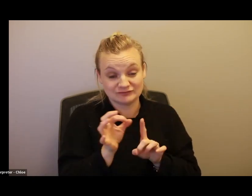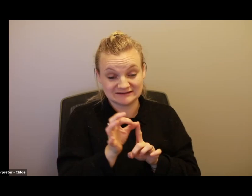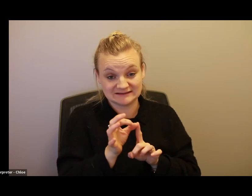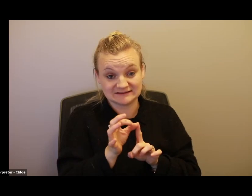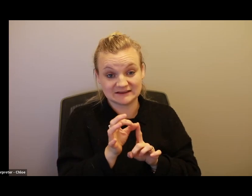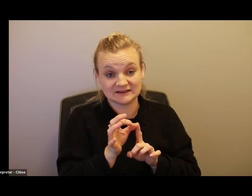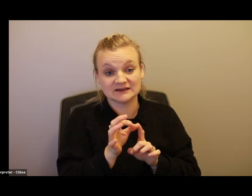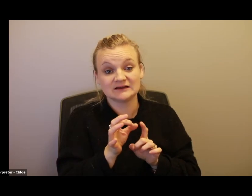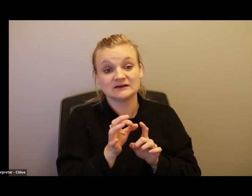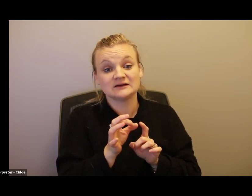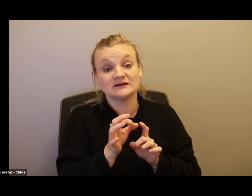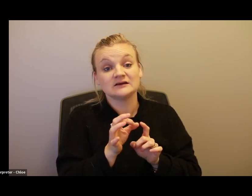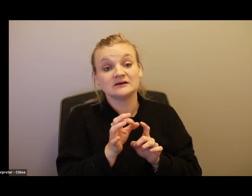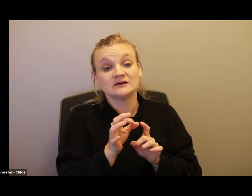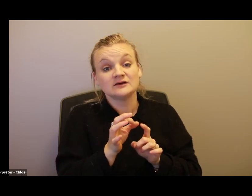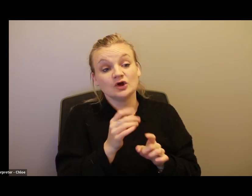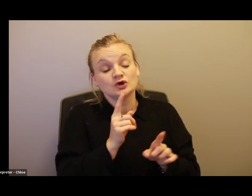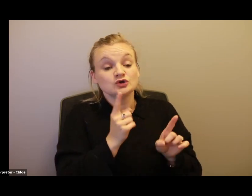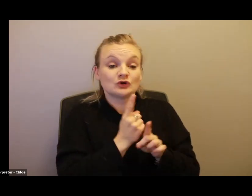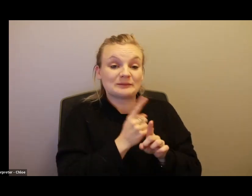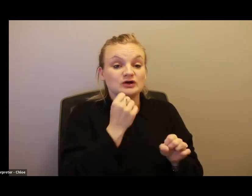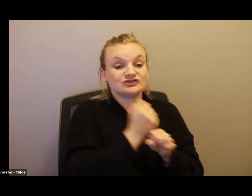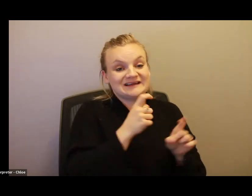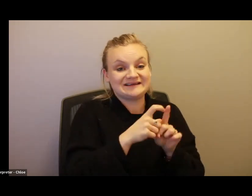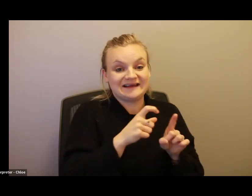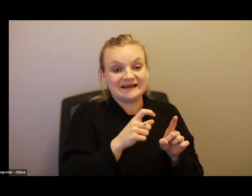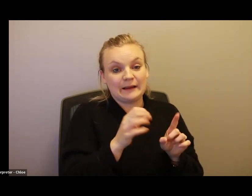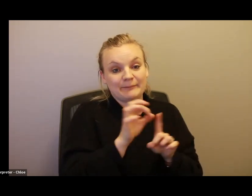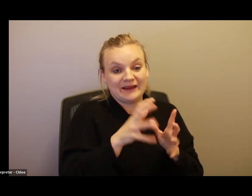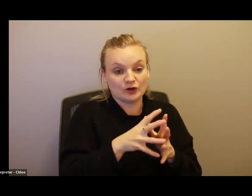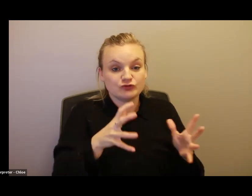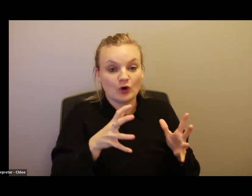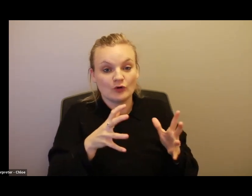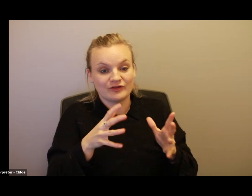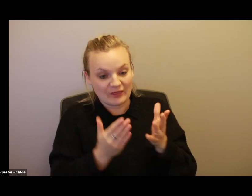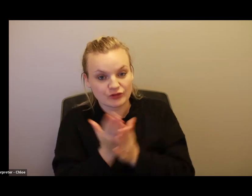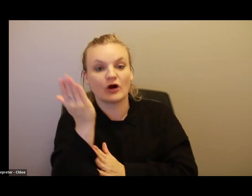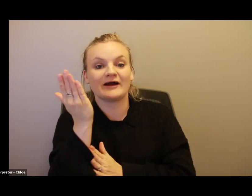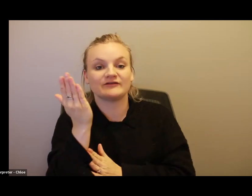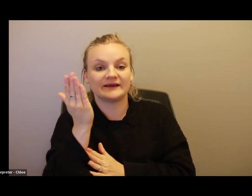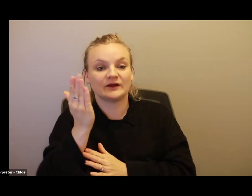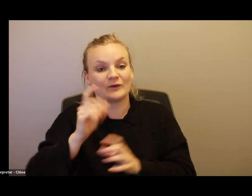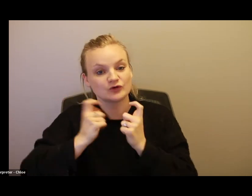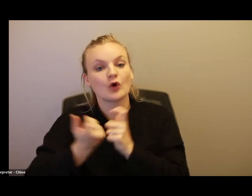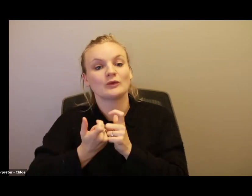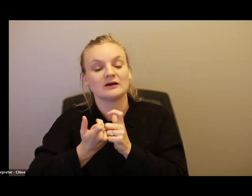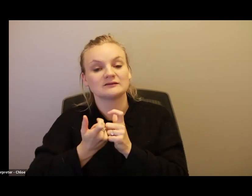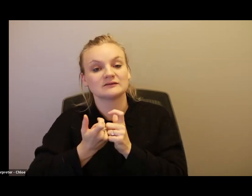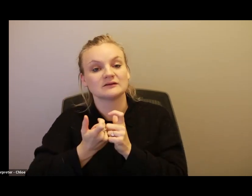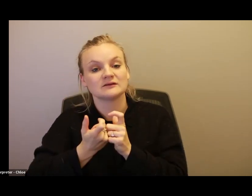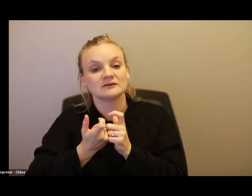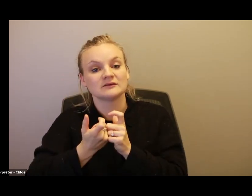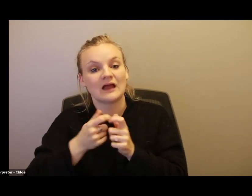about, moving from GDP growth to this notion of thriving within the donut. He's been thinking a lot